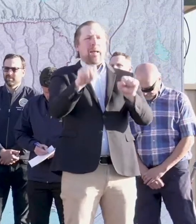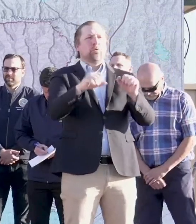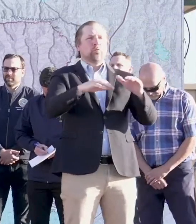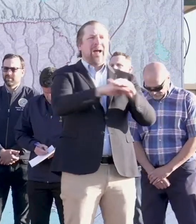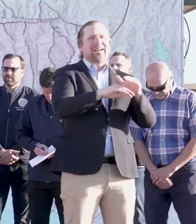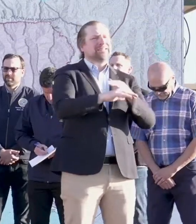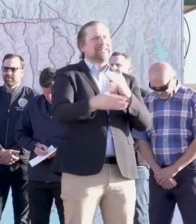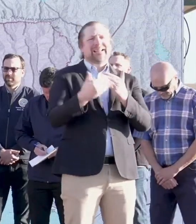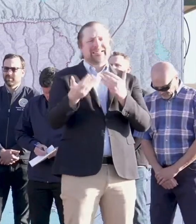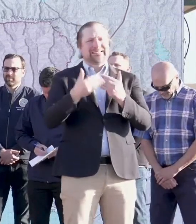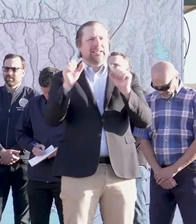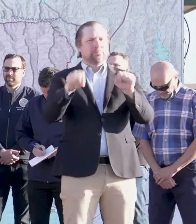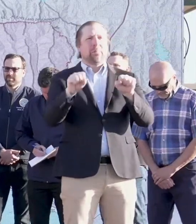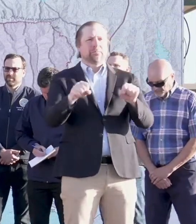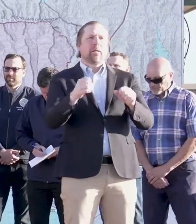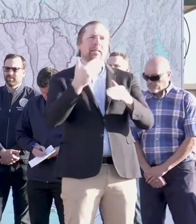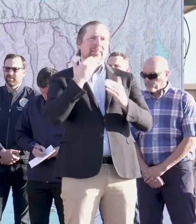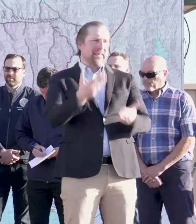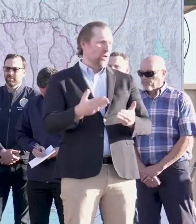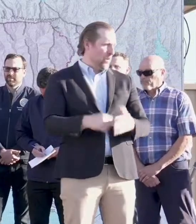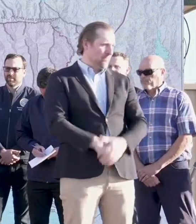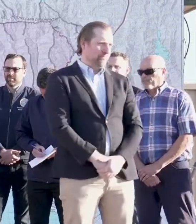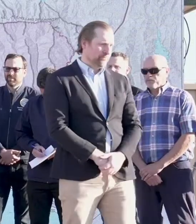as easily as possible. Thank you.